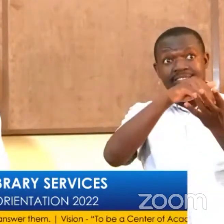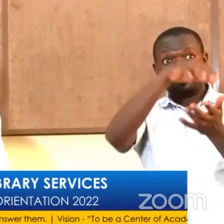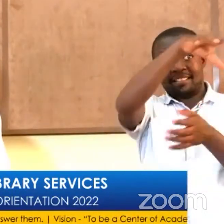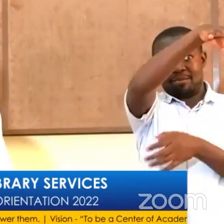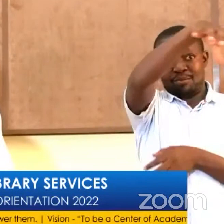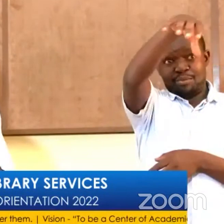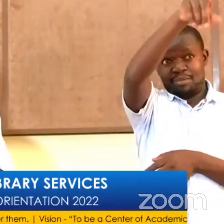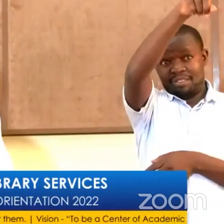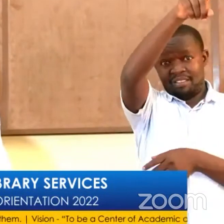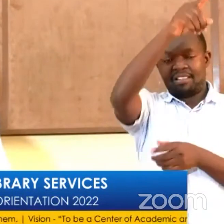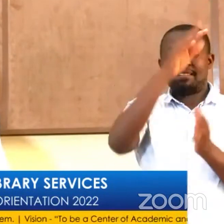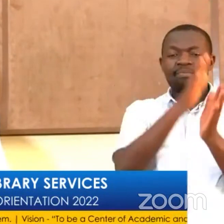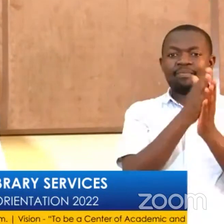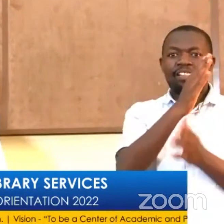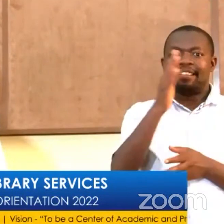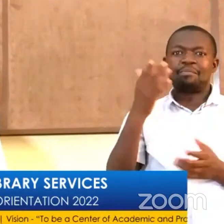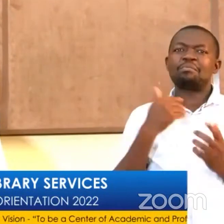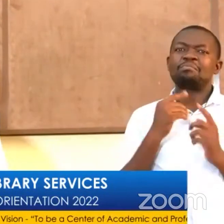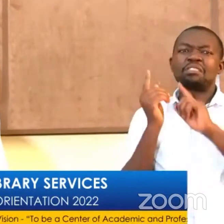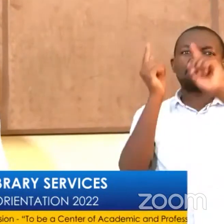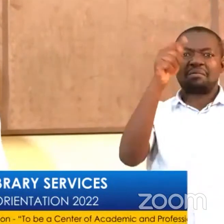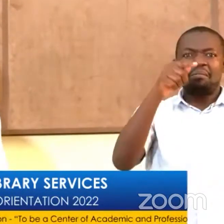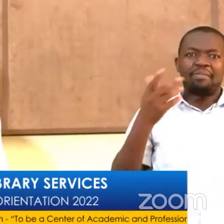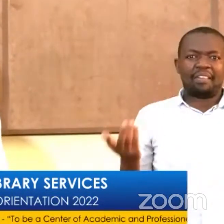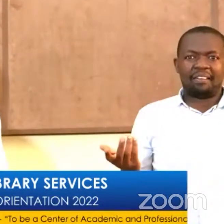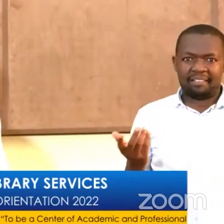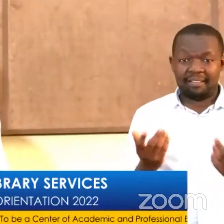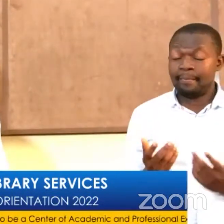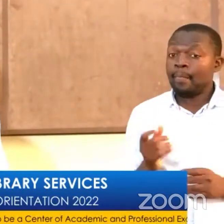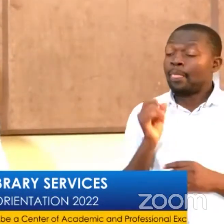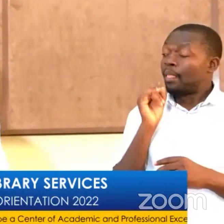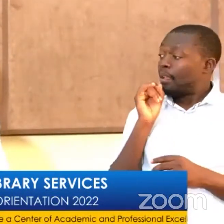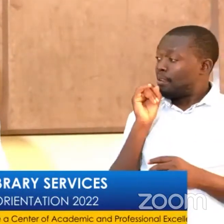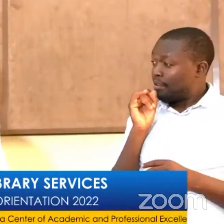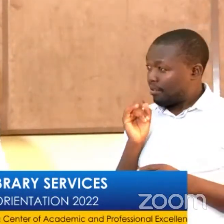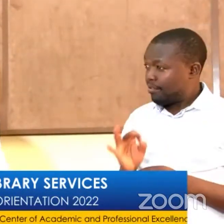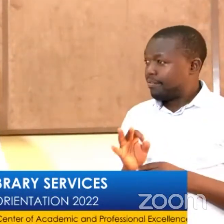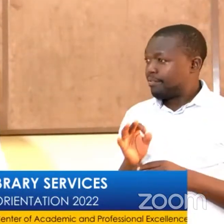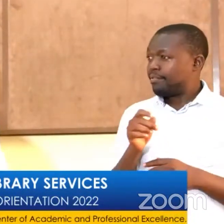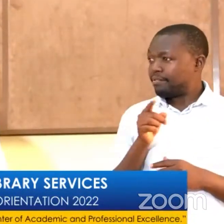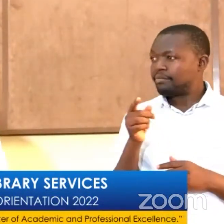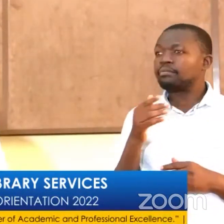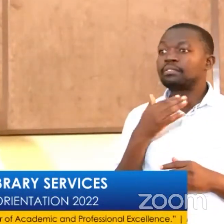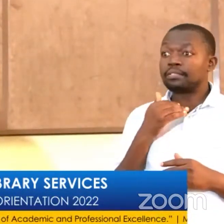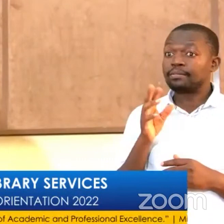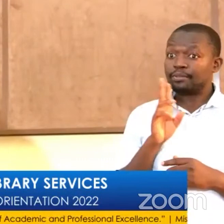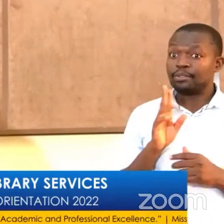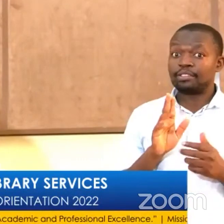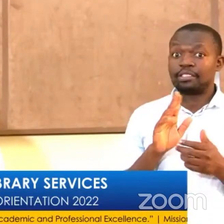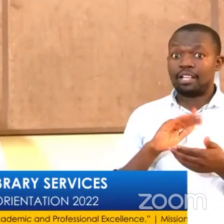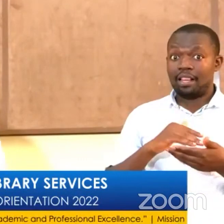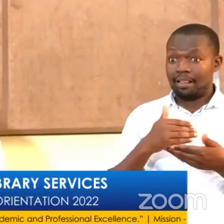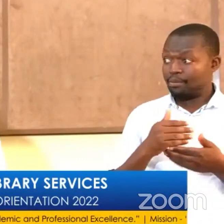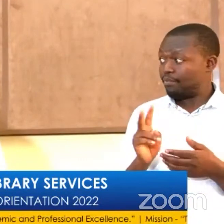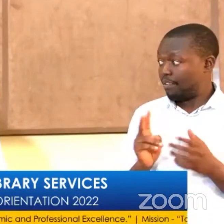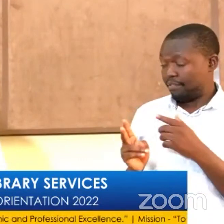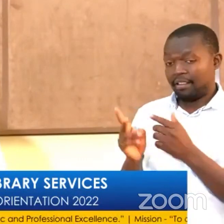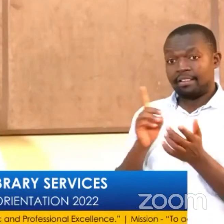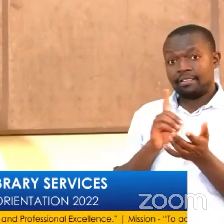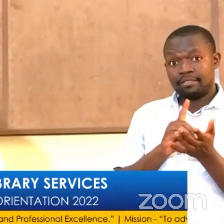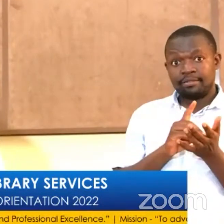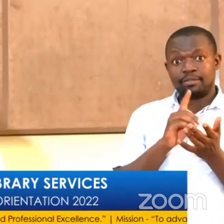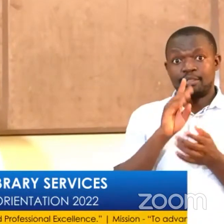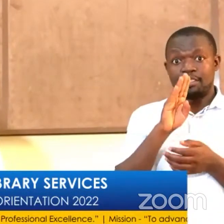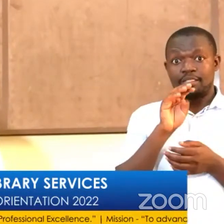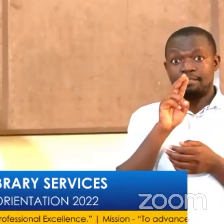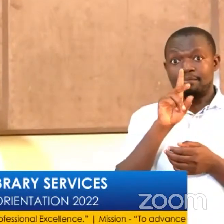lab. You can always go there. If you also need to use a laptop, like Dr. Bole said, there are